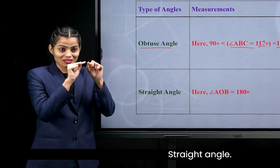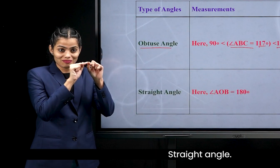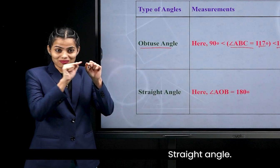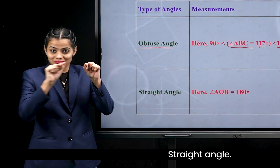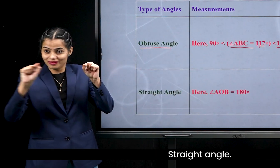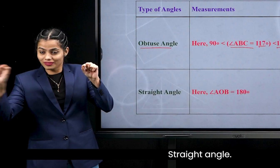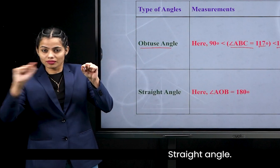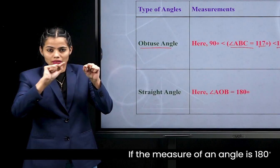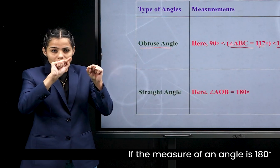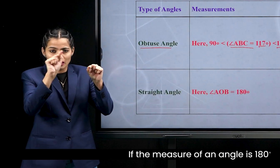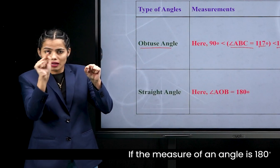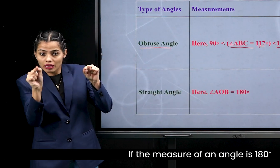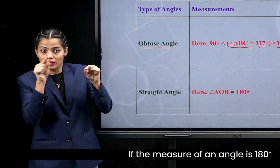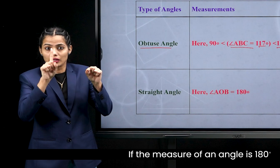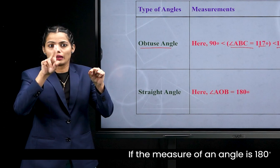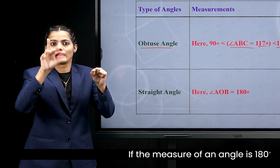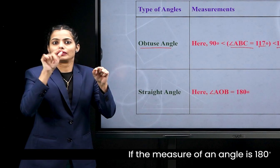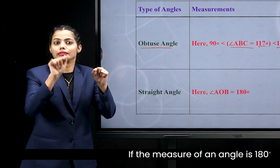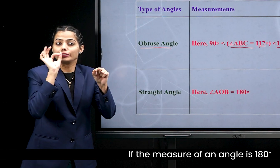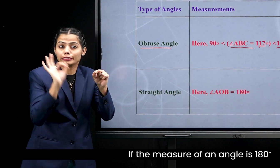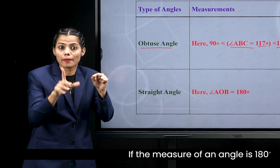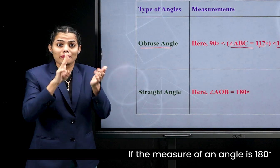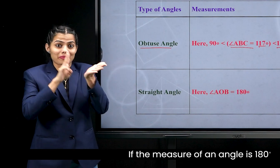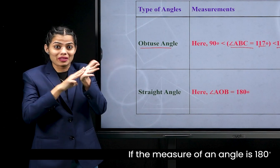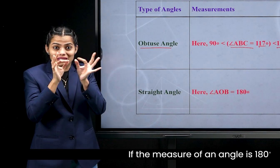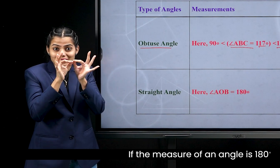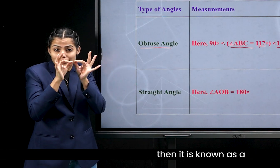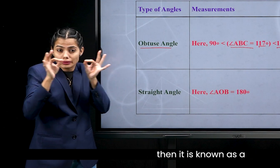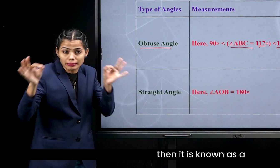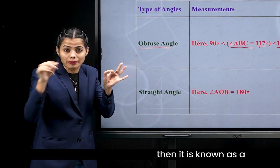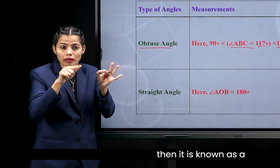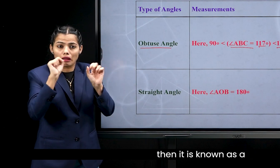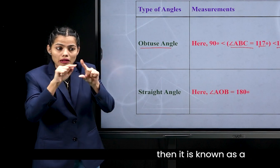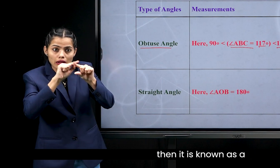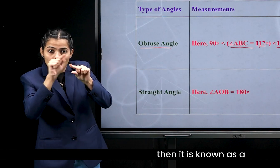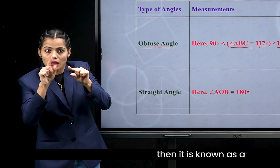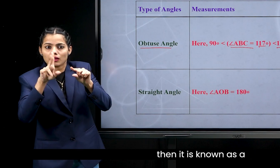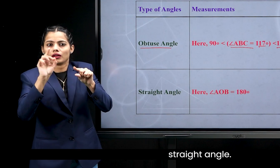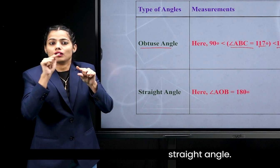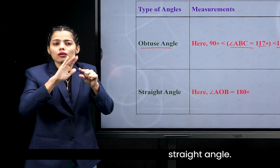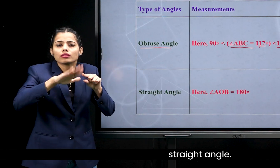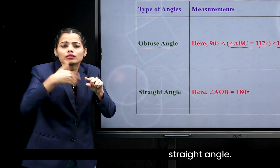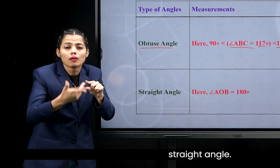Straight angle. If the measure of an angle is 180 degree, then it is known as a straight angle.